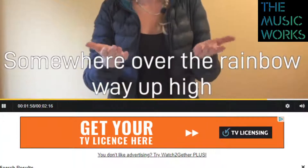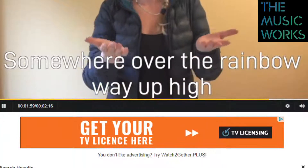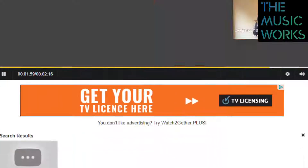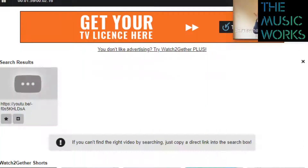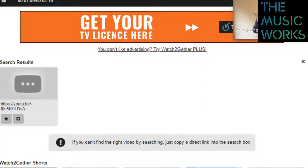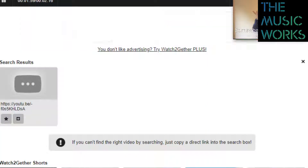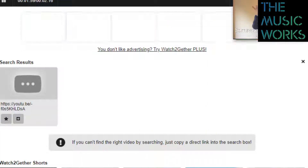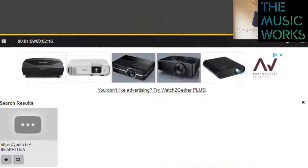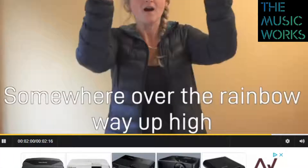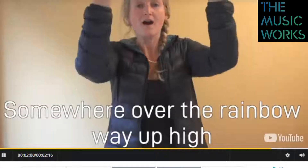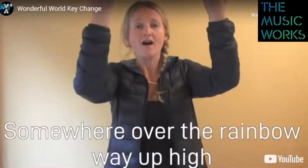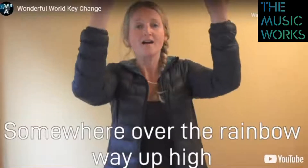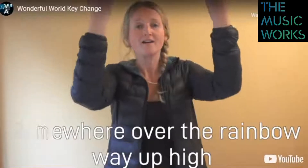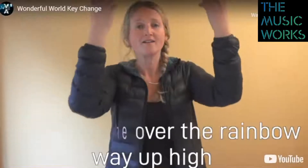way up high.